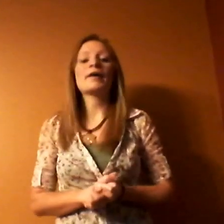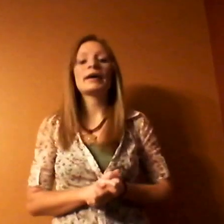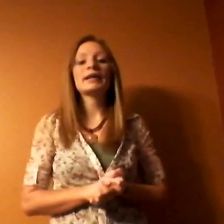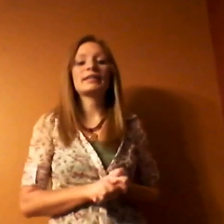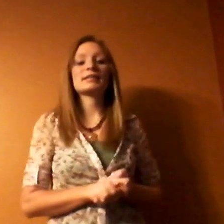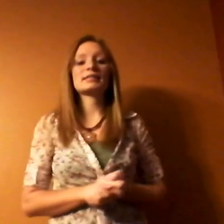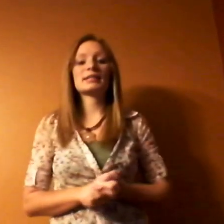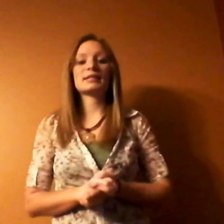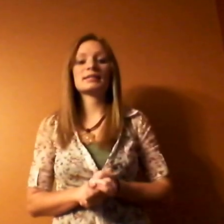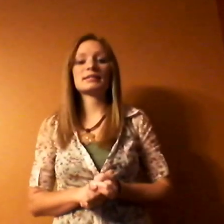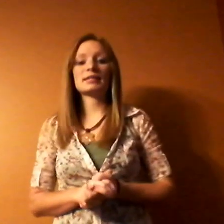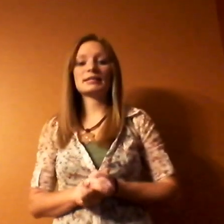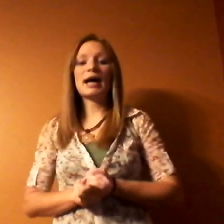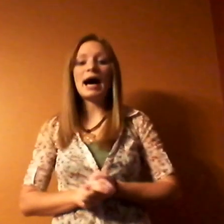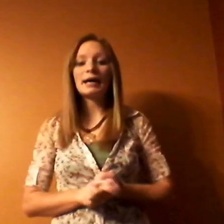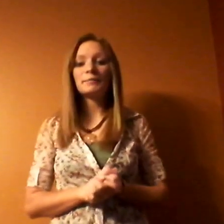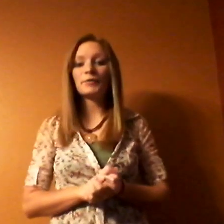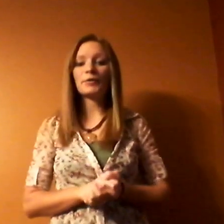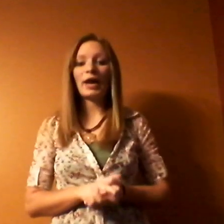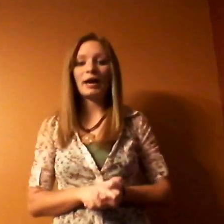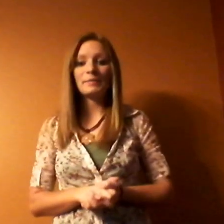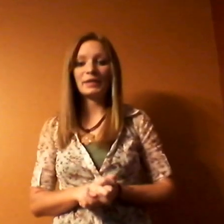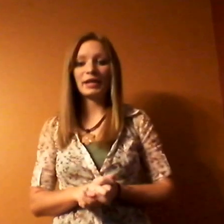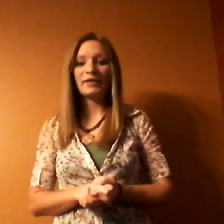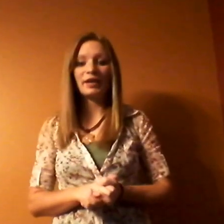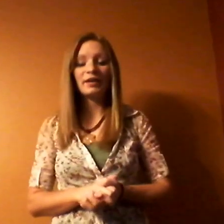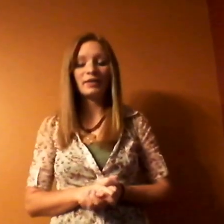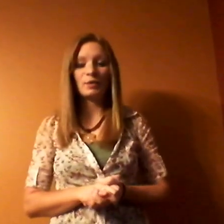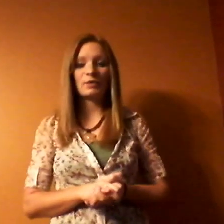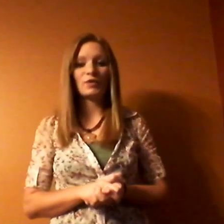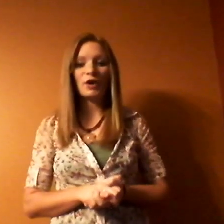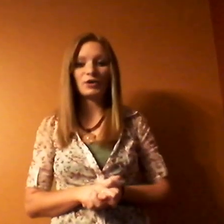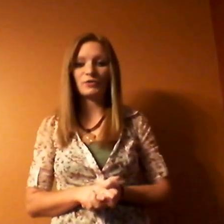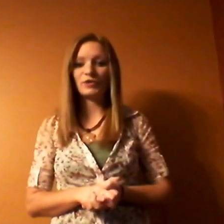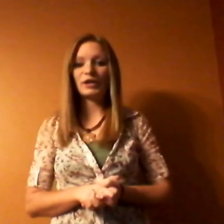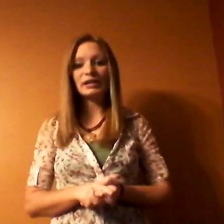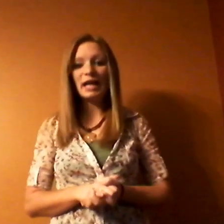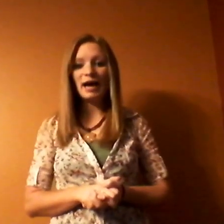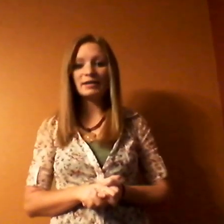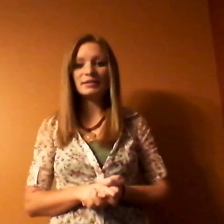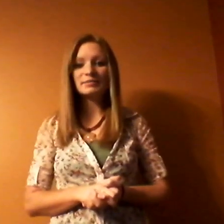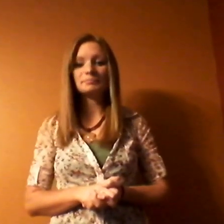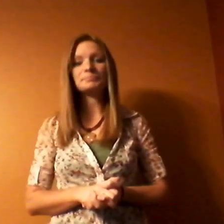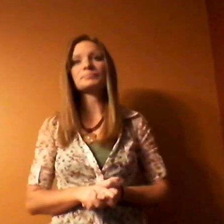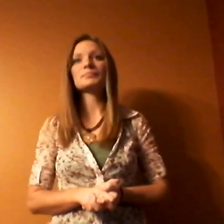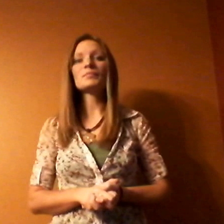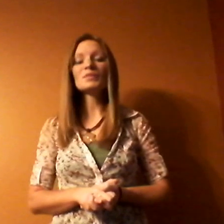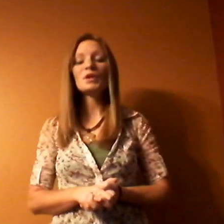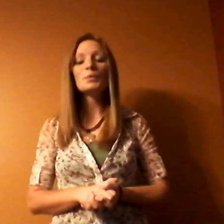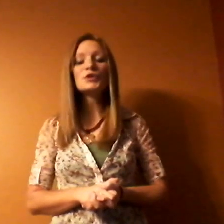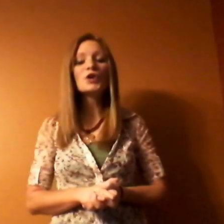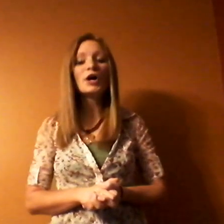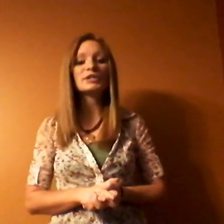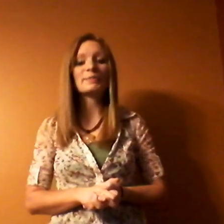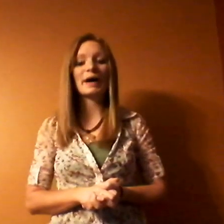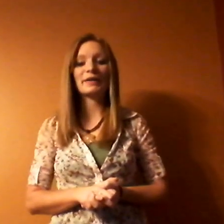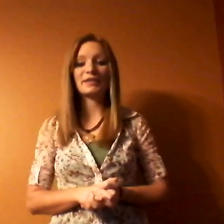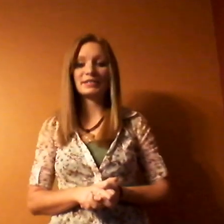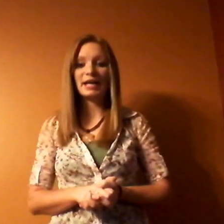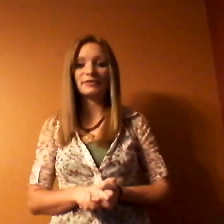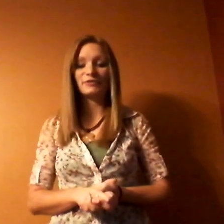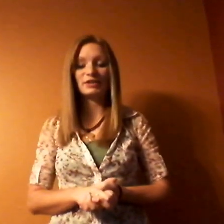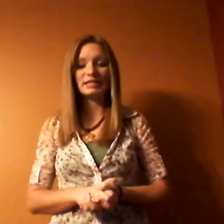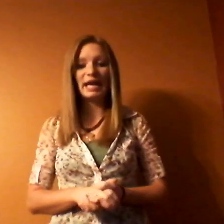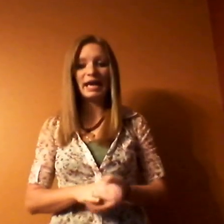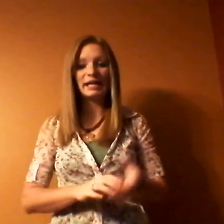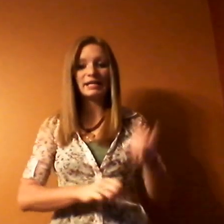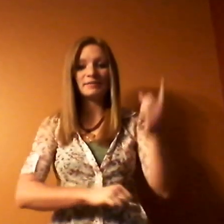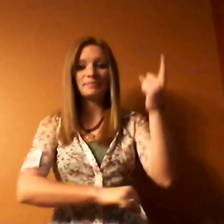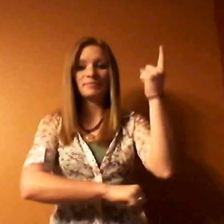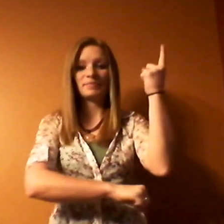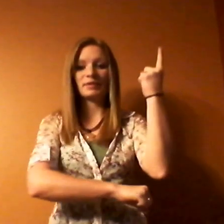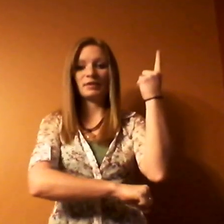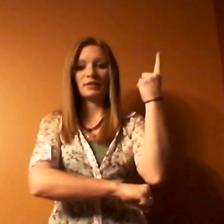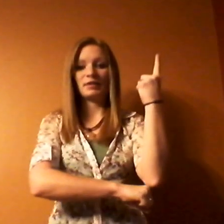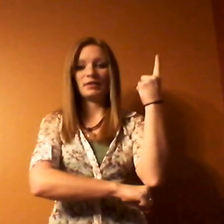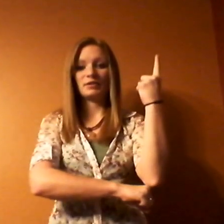Alright, this is time vocabulary that we've gone over in class. We talked about the sign for day, which